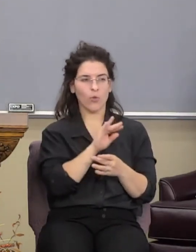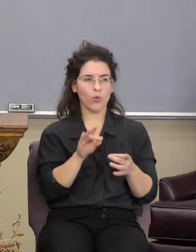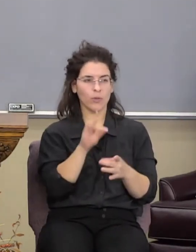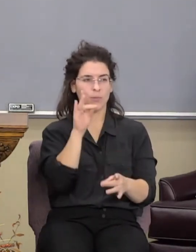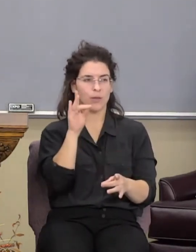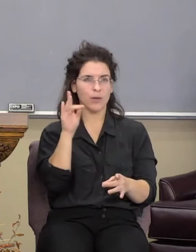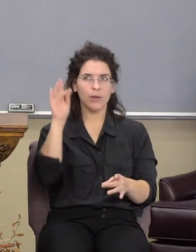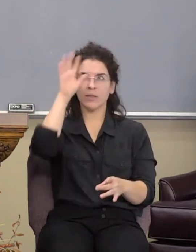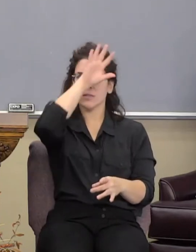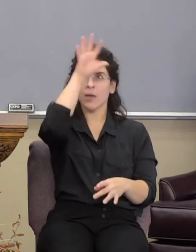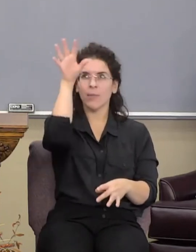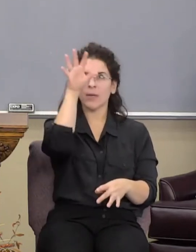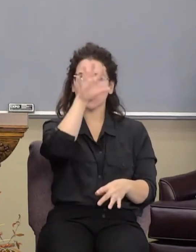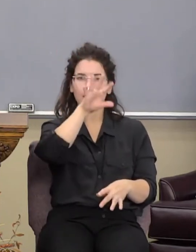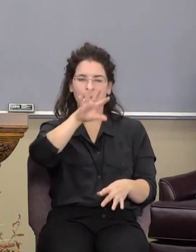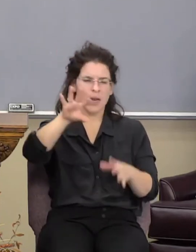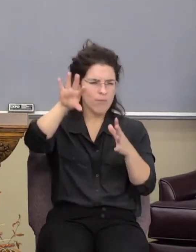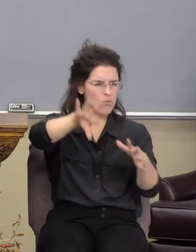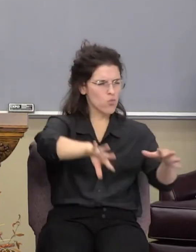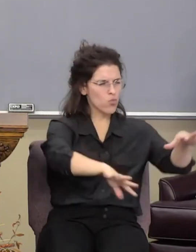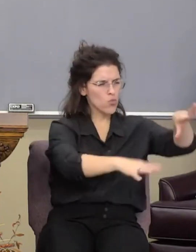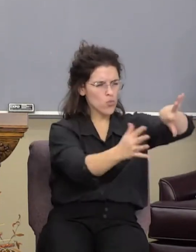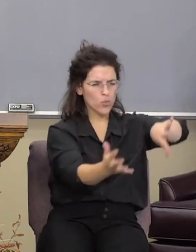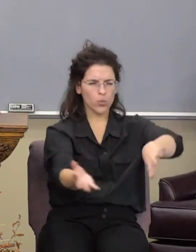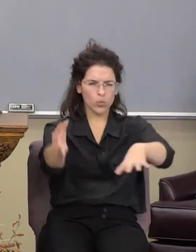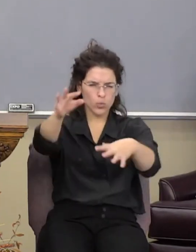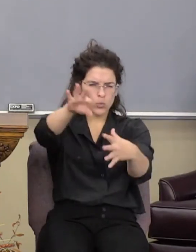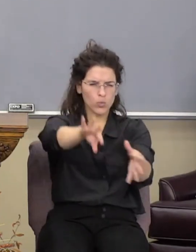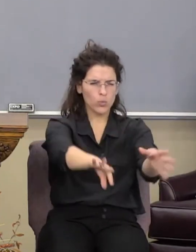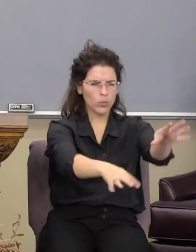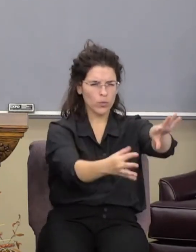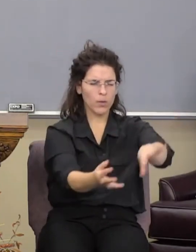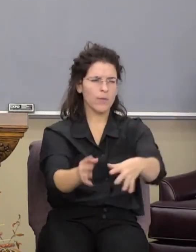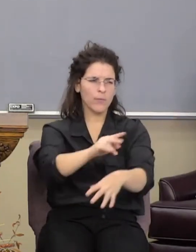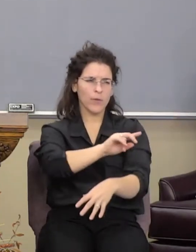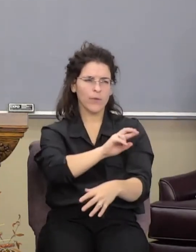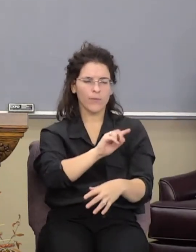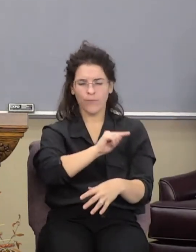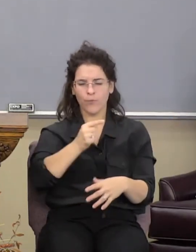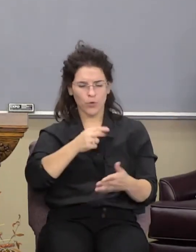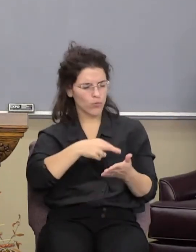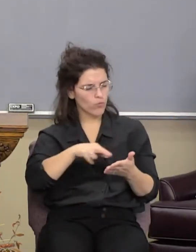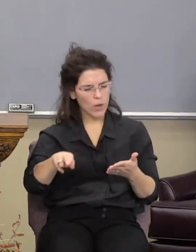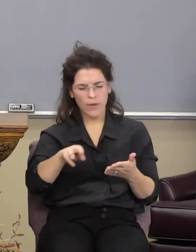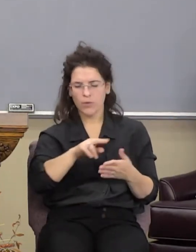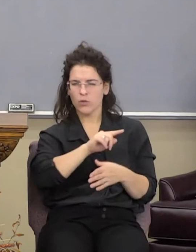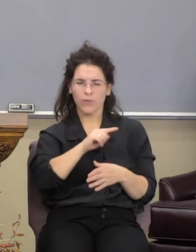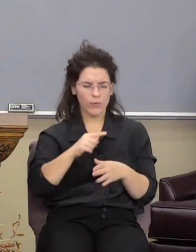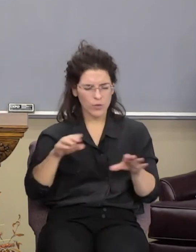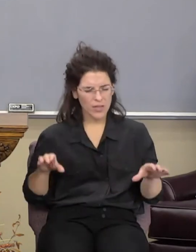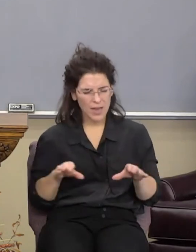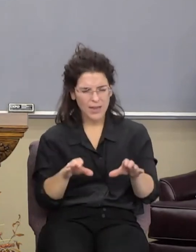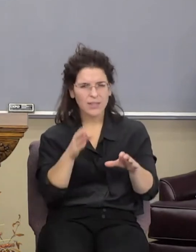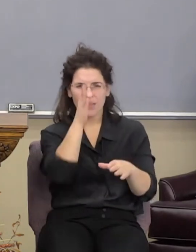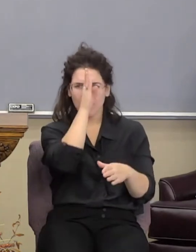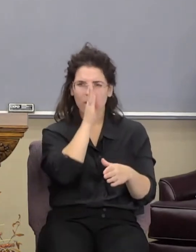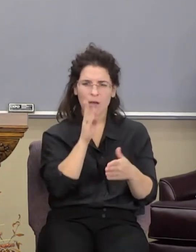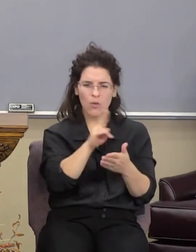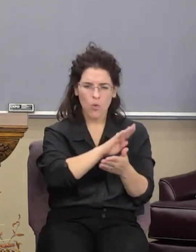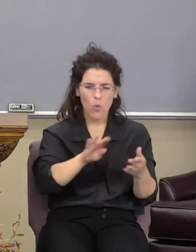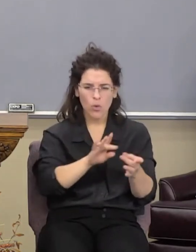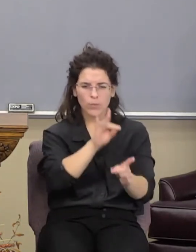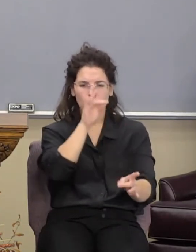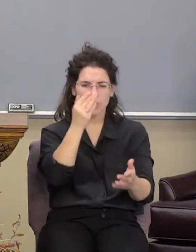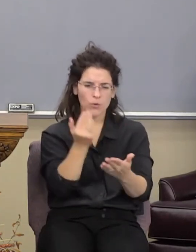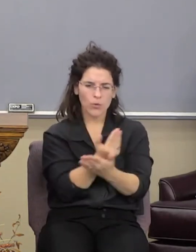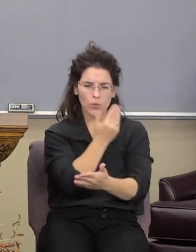he's coming down and he moves upon the waters. The first reference or the first activity of God, the Holy Spirit in